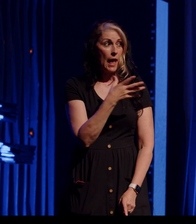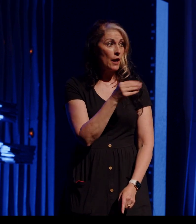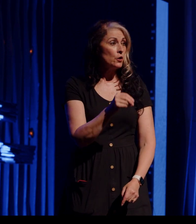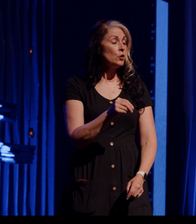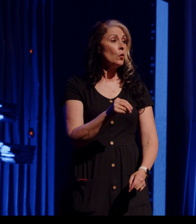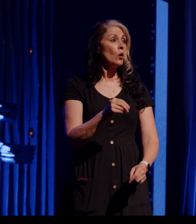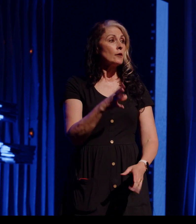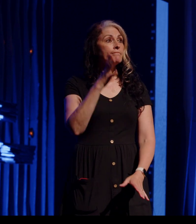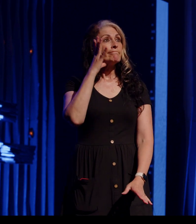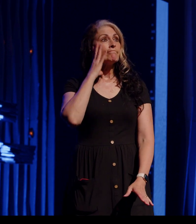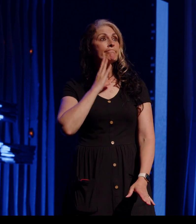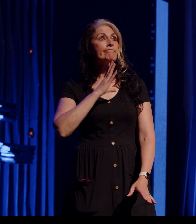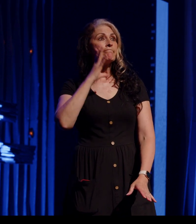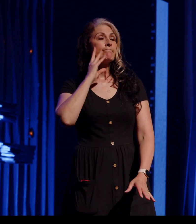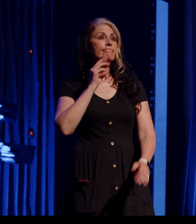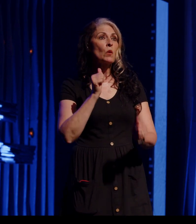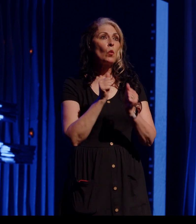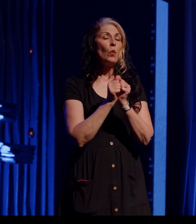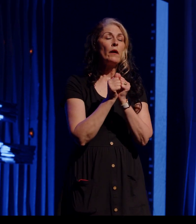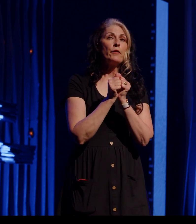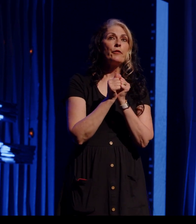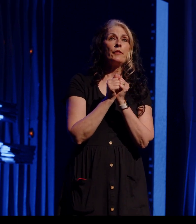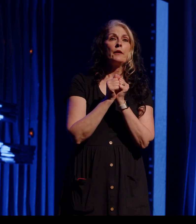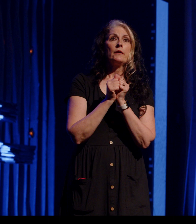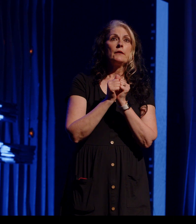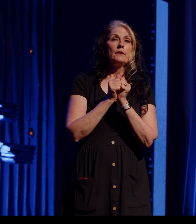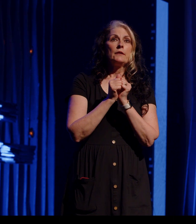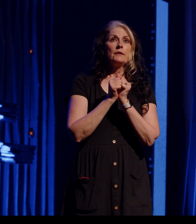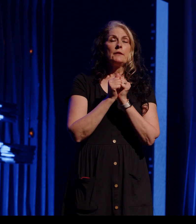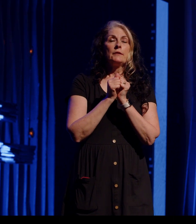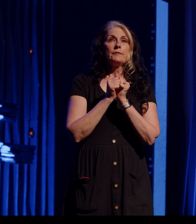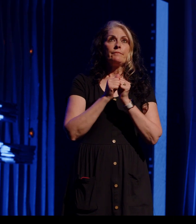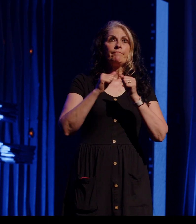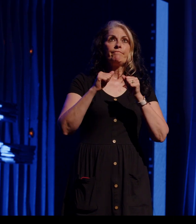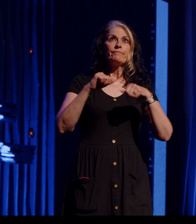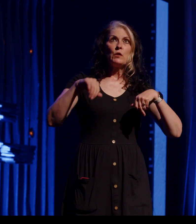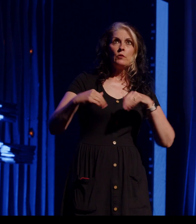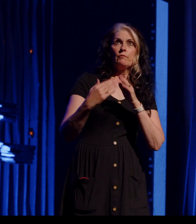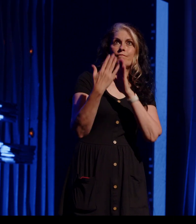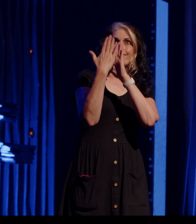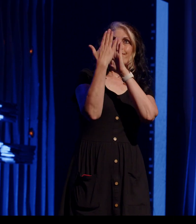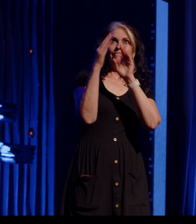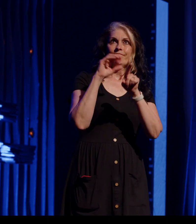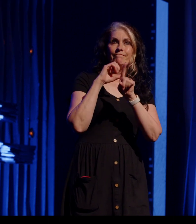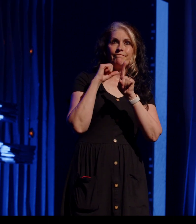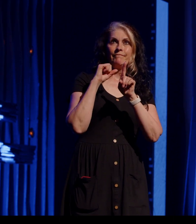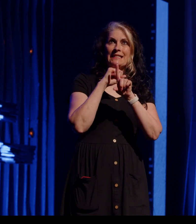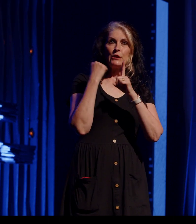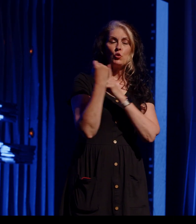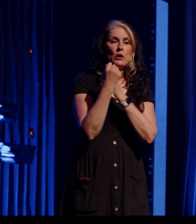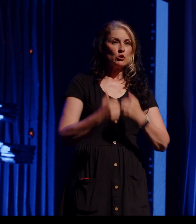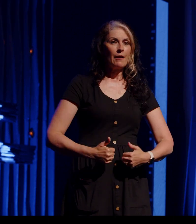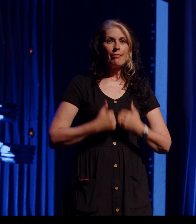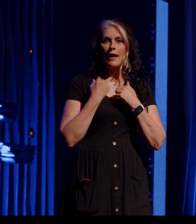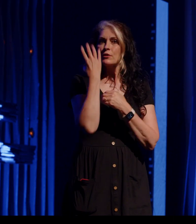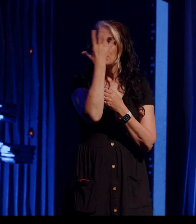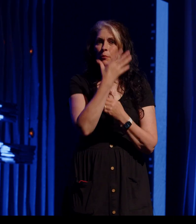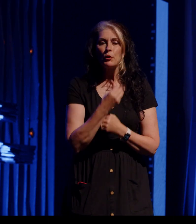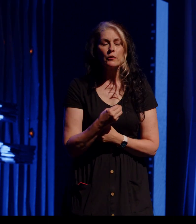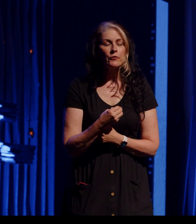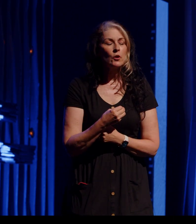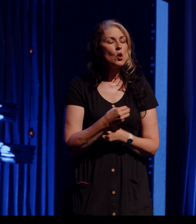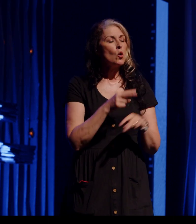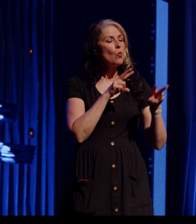and your walk and how you've approached situations in your life in such a beautiful way. We've